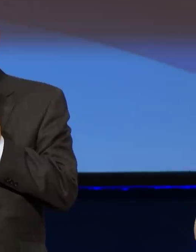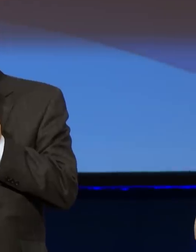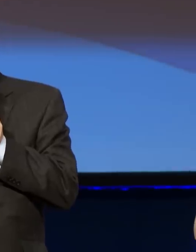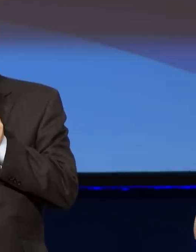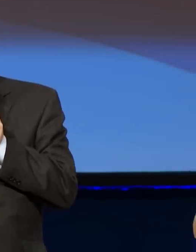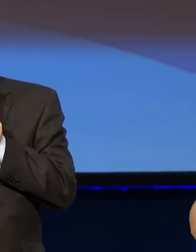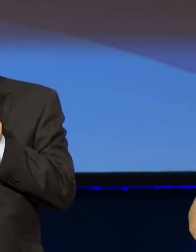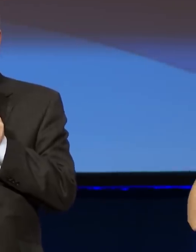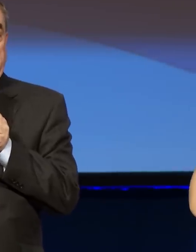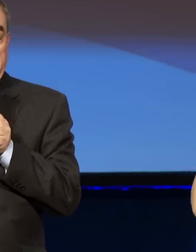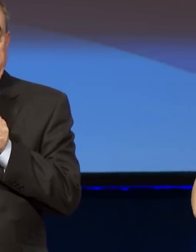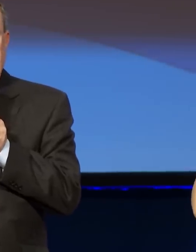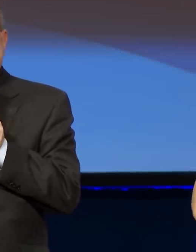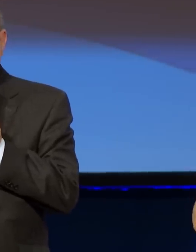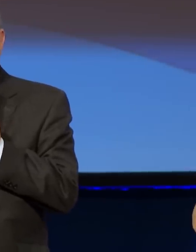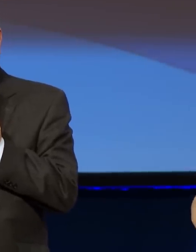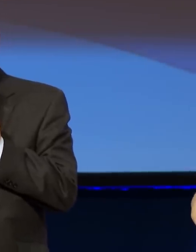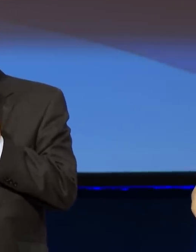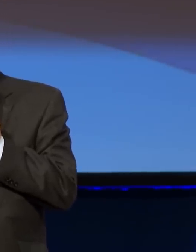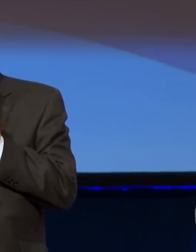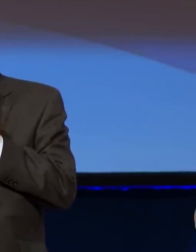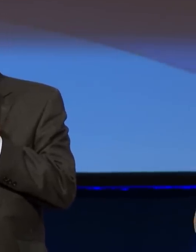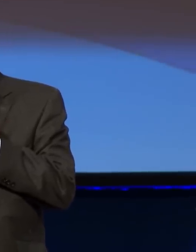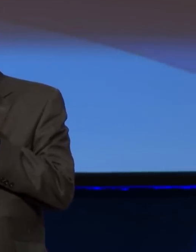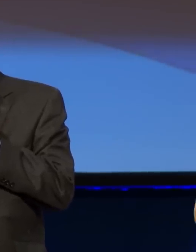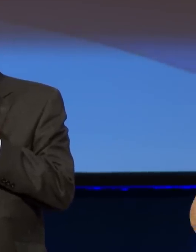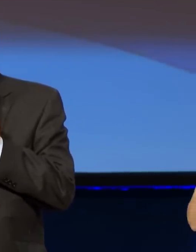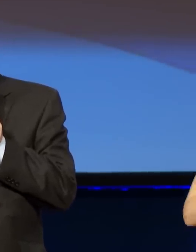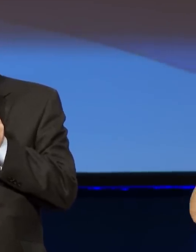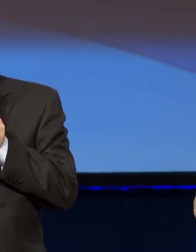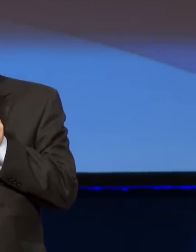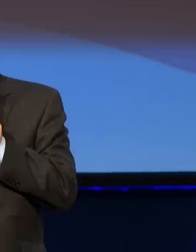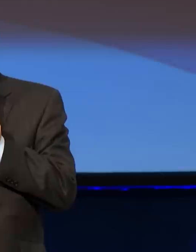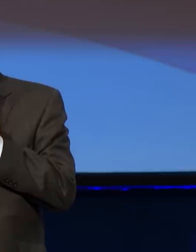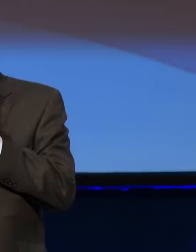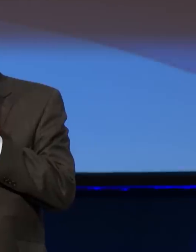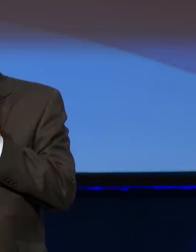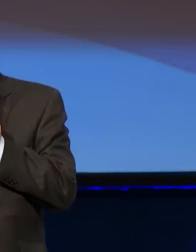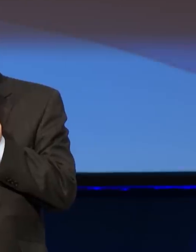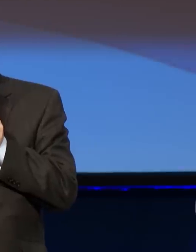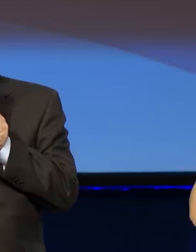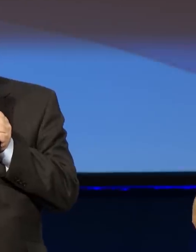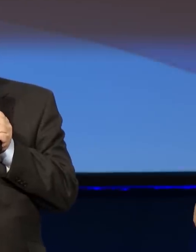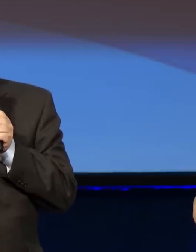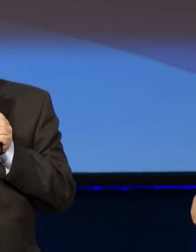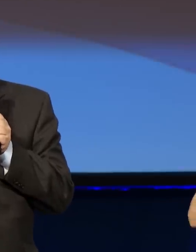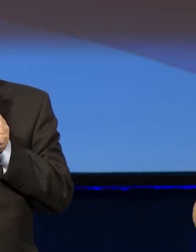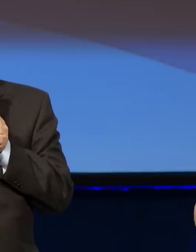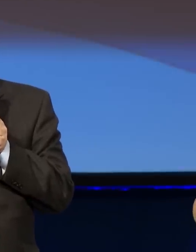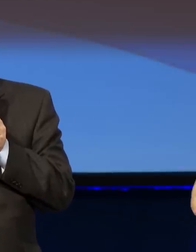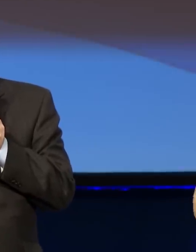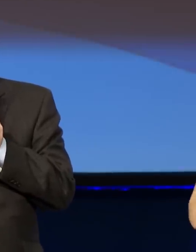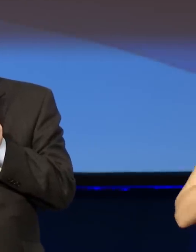I don't think it's doing Labour any harm, and I don't think it's doing us any harm whatsoever, because the